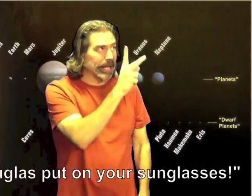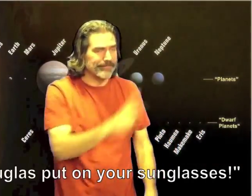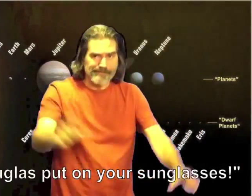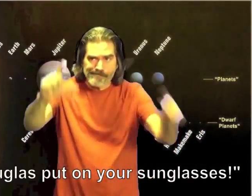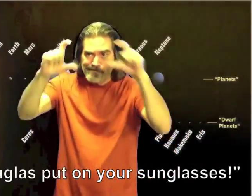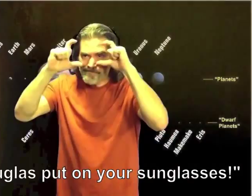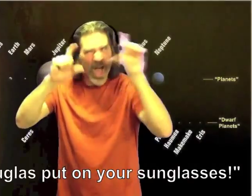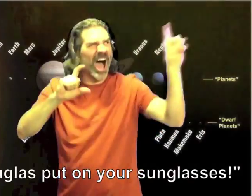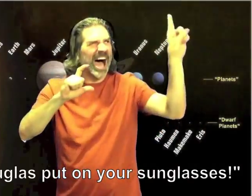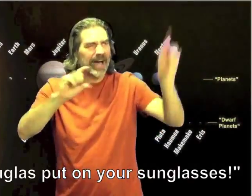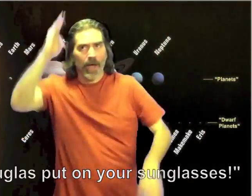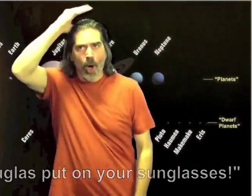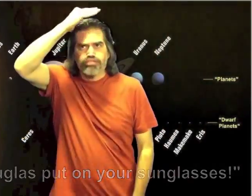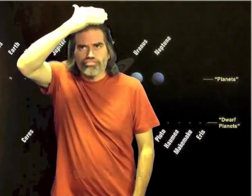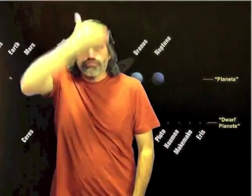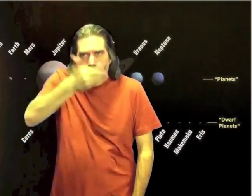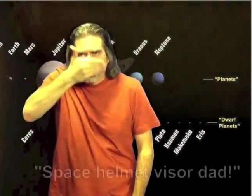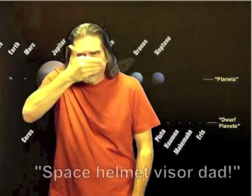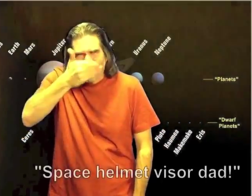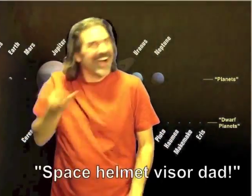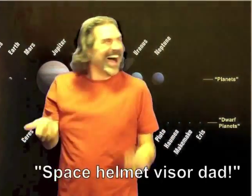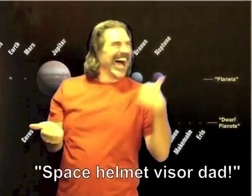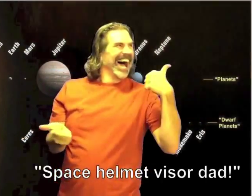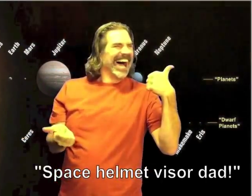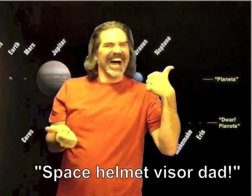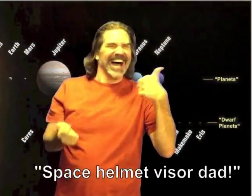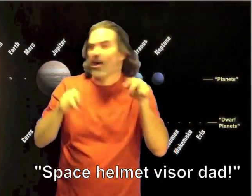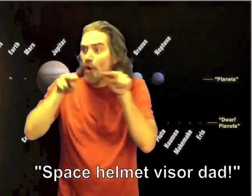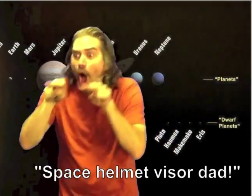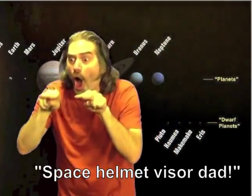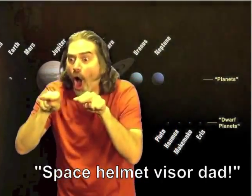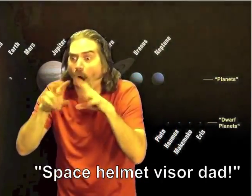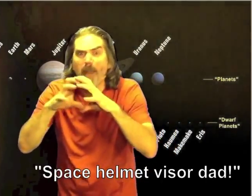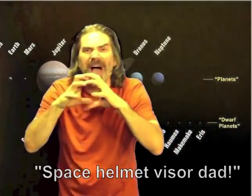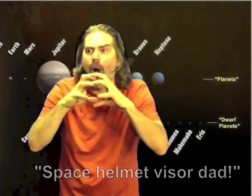Douglas, put on your sunglasses. Don't worry, Dad, I got a visor.